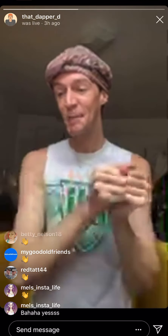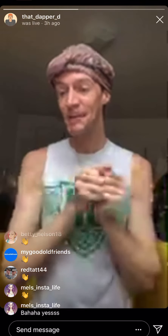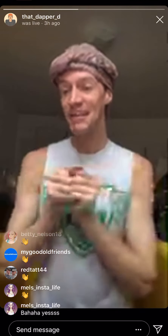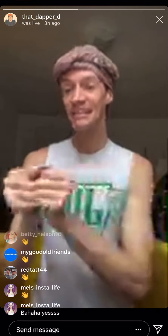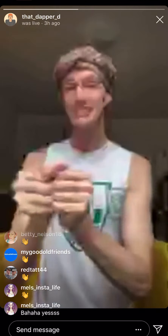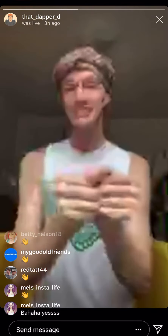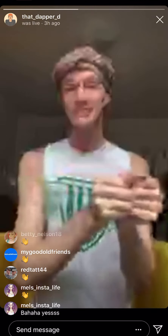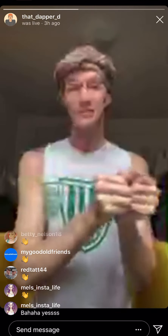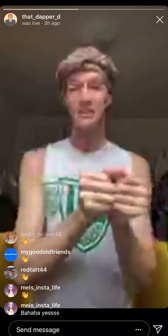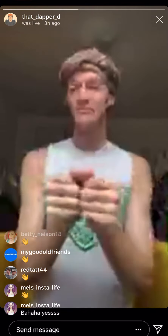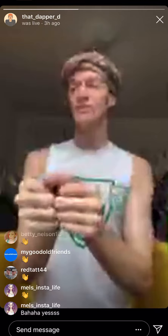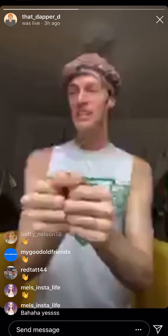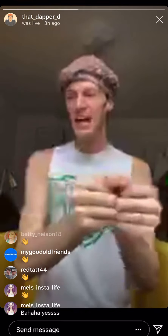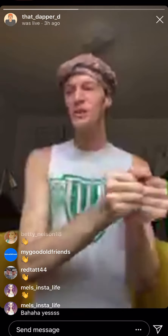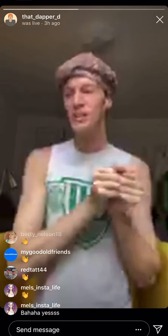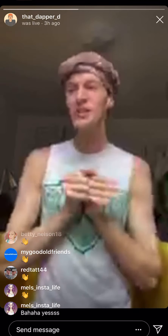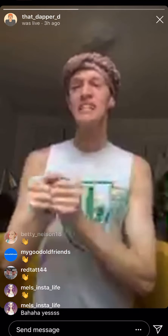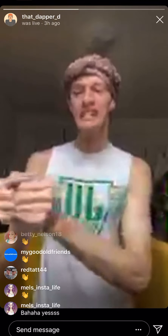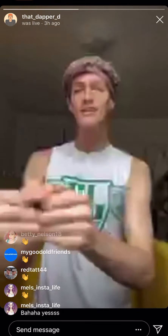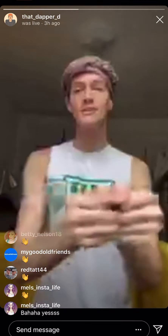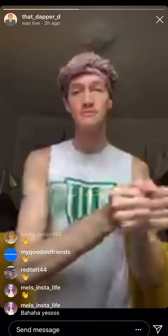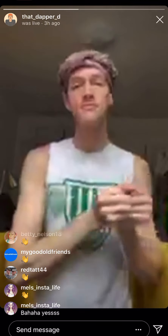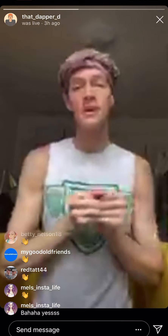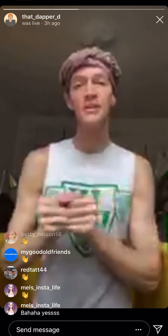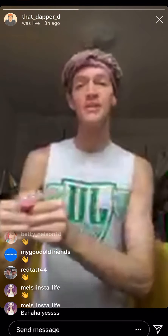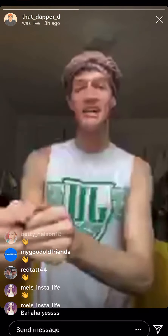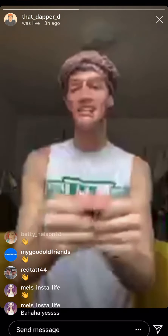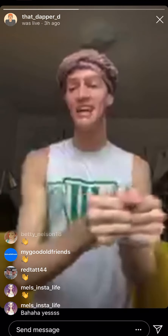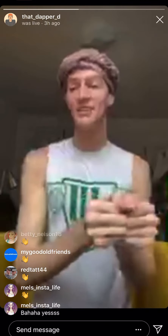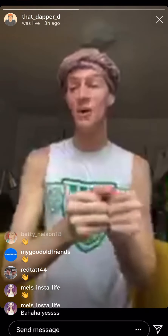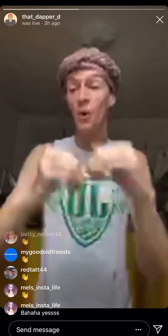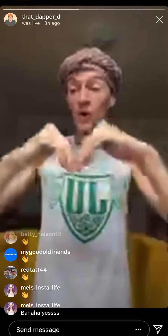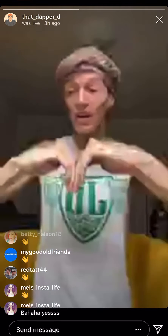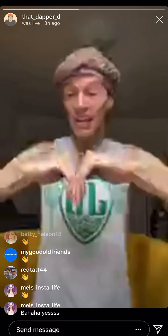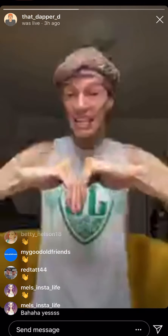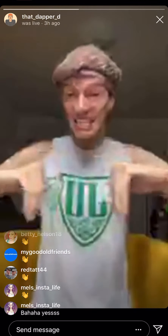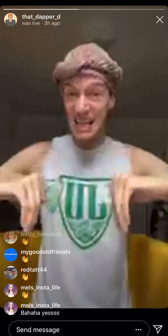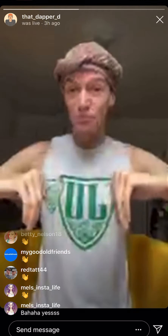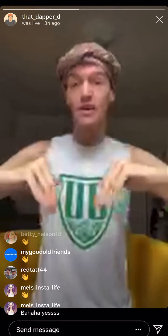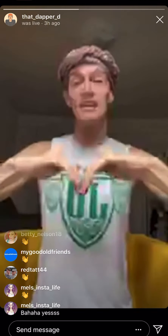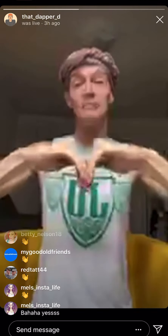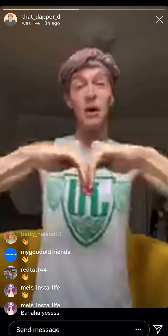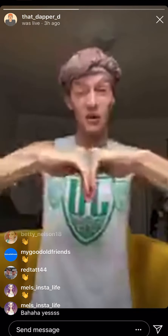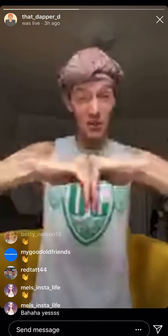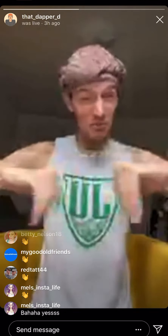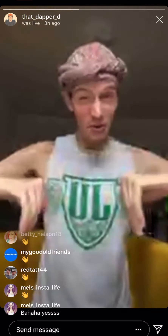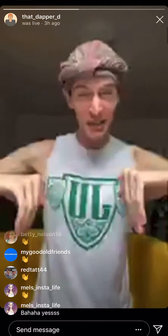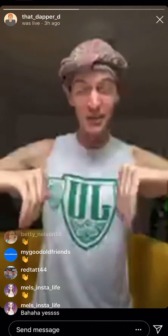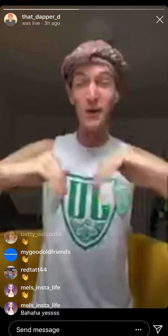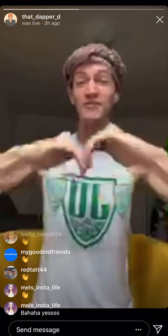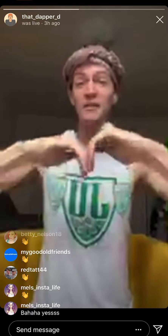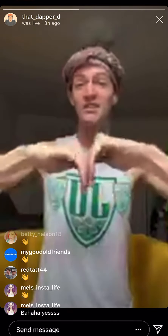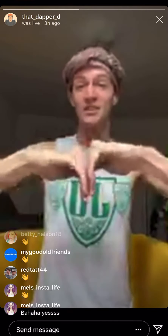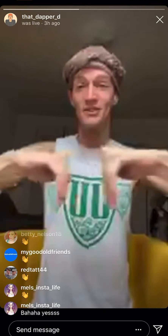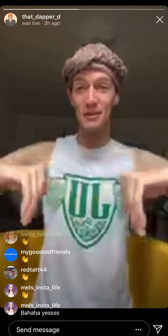yeah we're going to do that together i want to do that together i want separate apart you're pulling it away from each other separate or